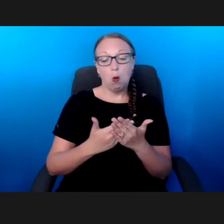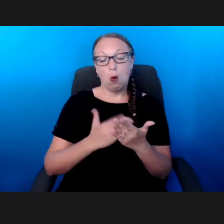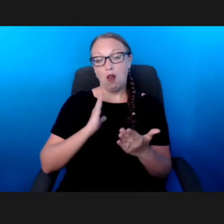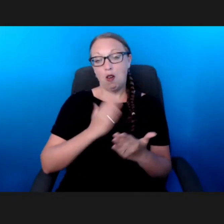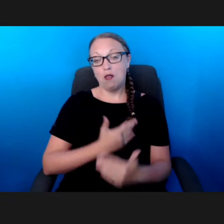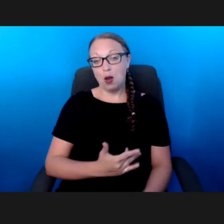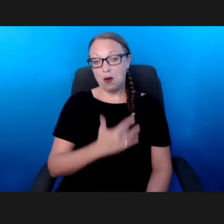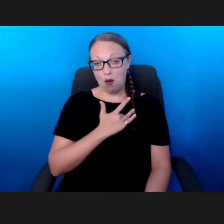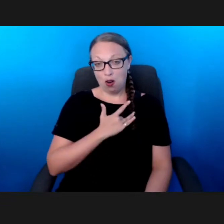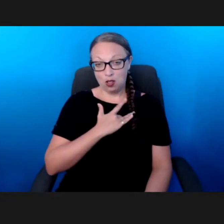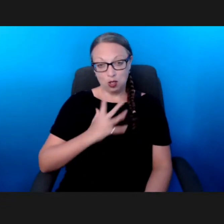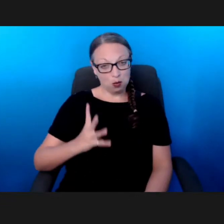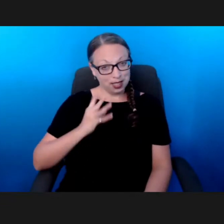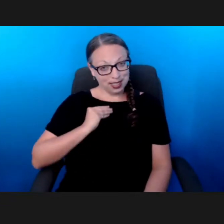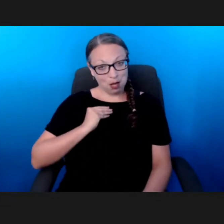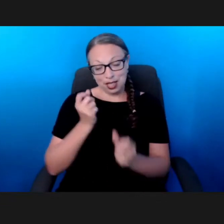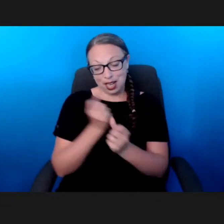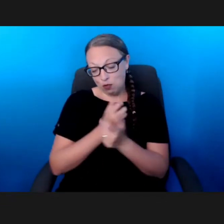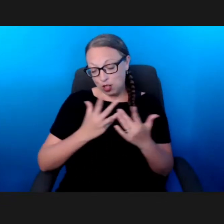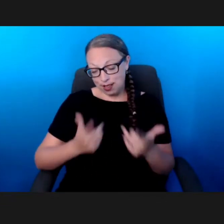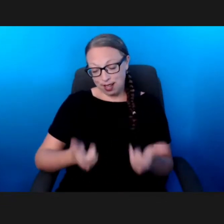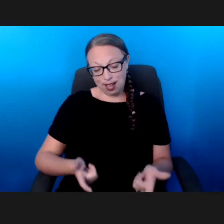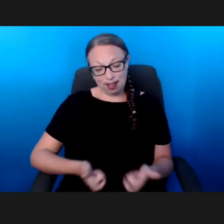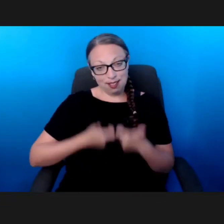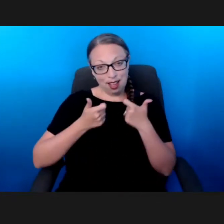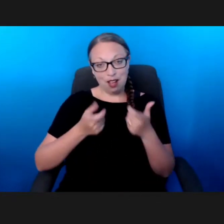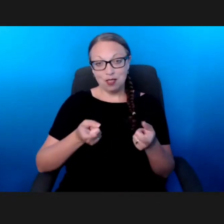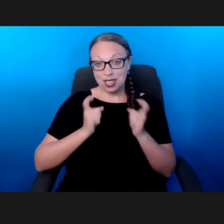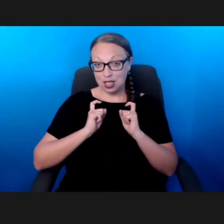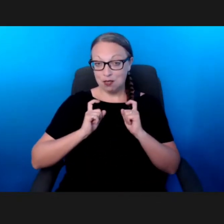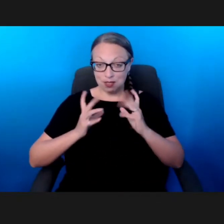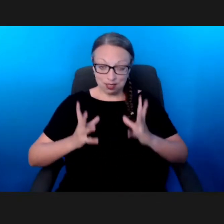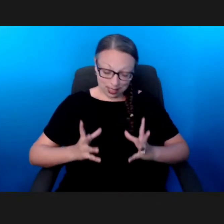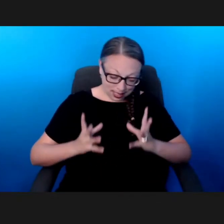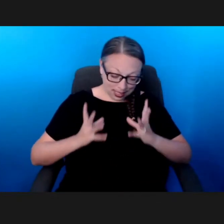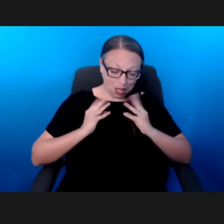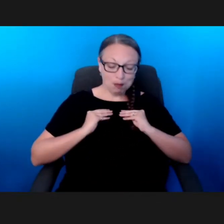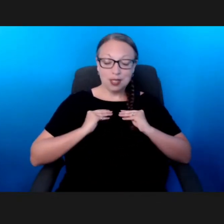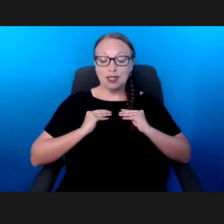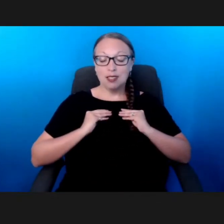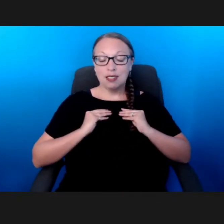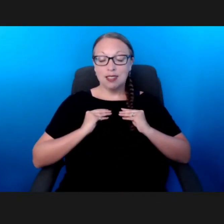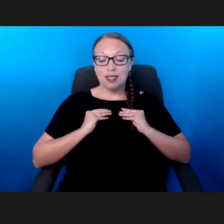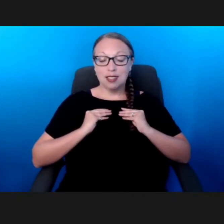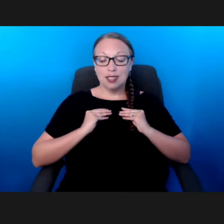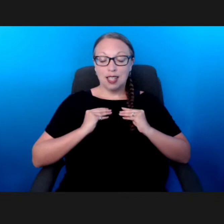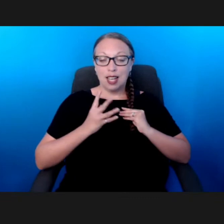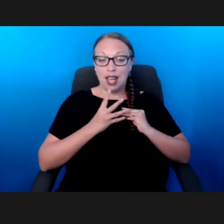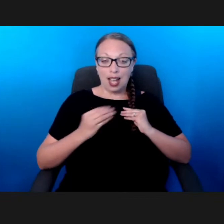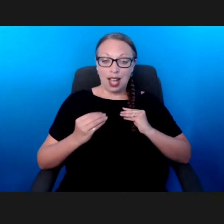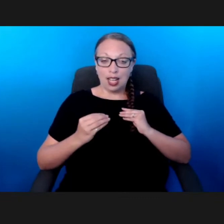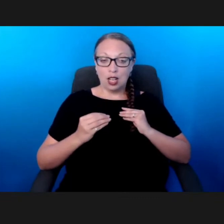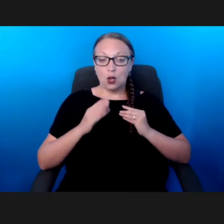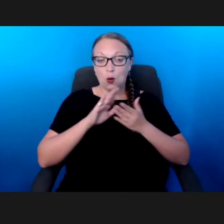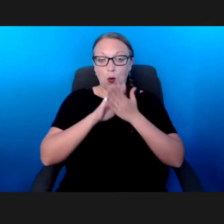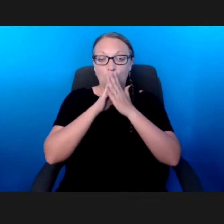with all life gives us, and with acceptance and with stoic